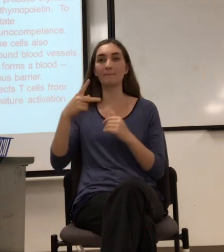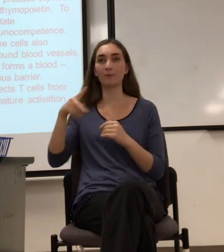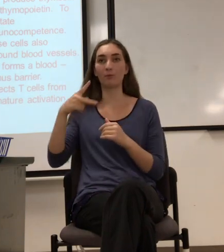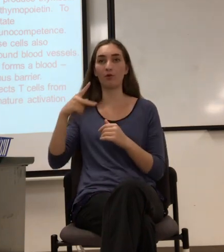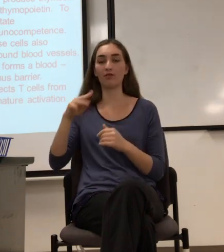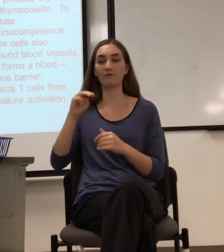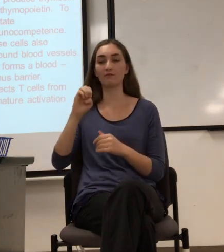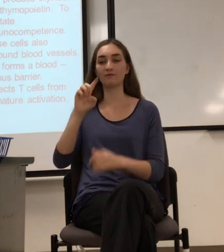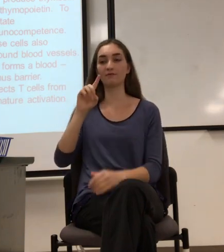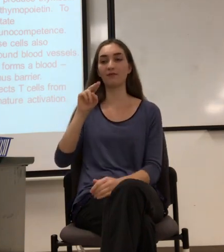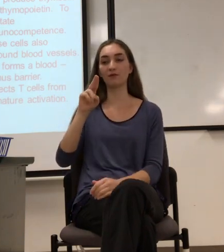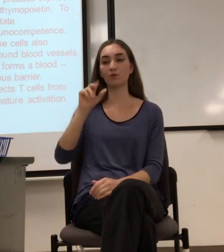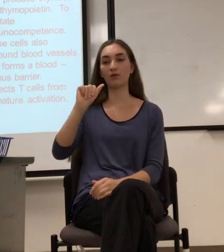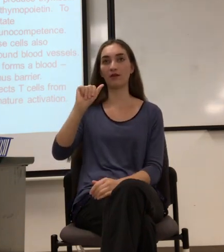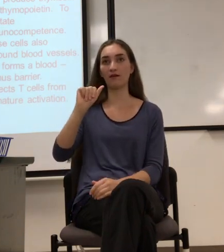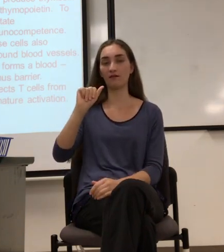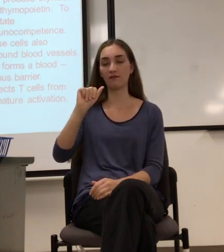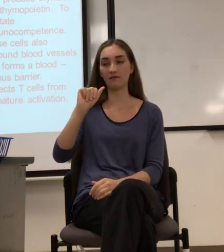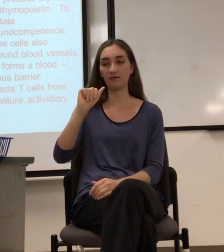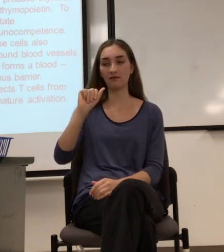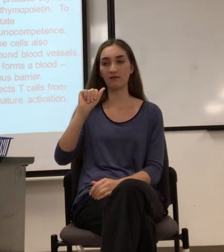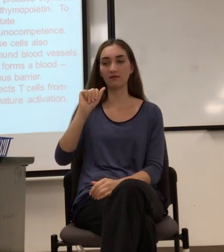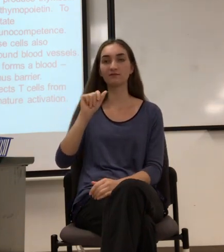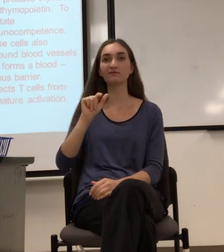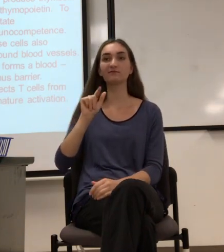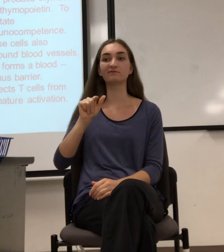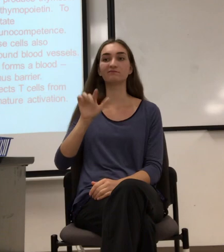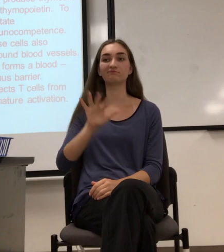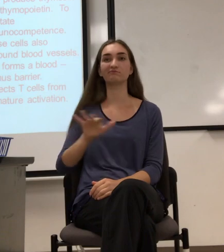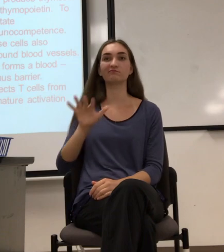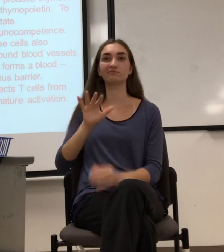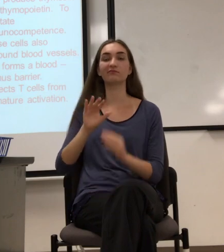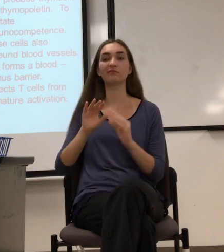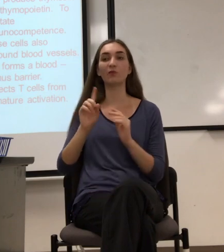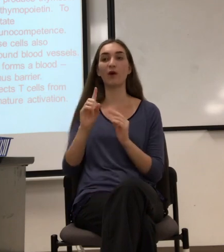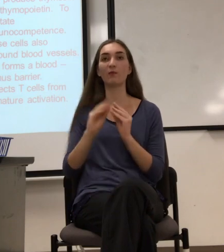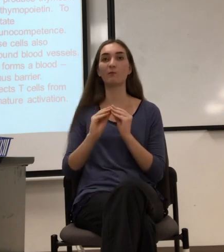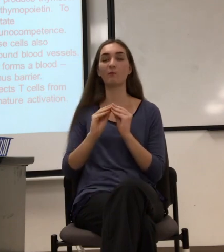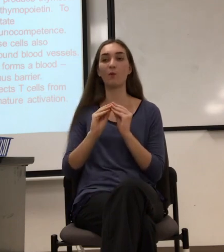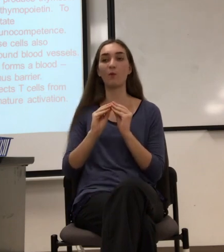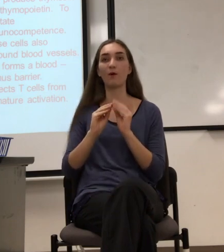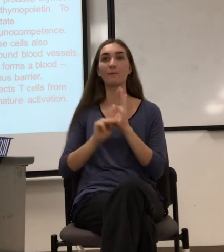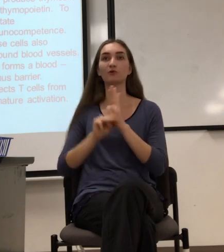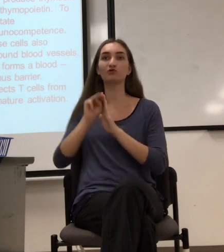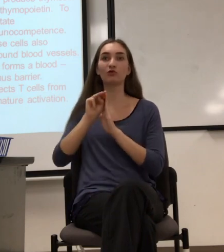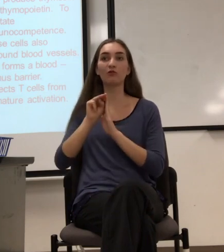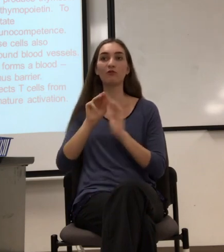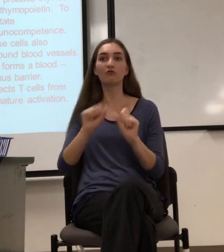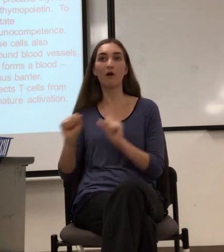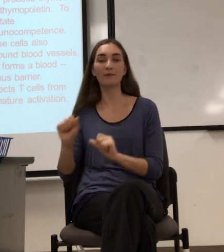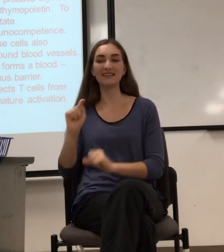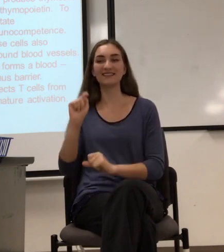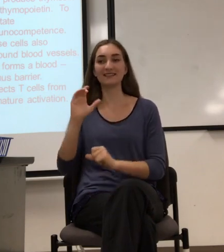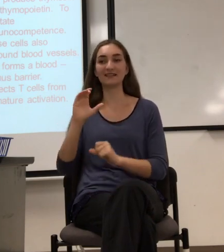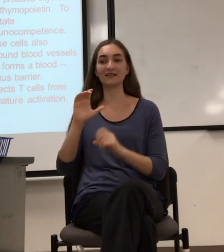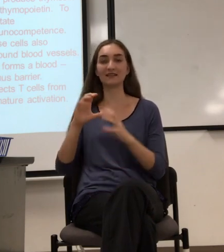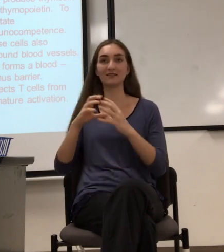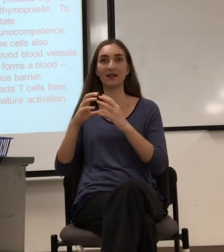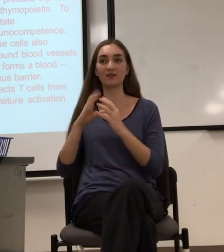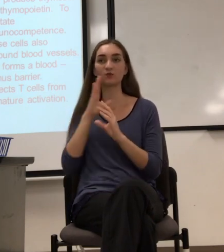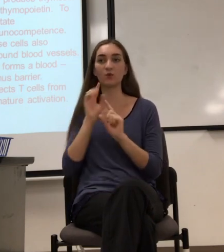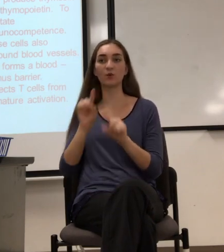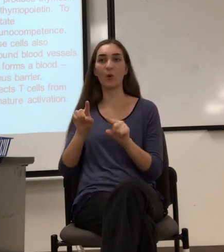where the more mature, competent T cells will go to enter the circulation. So out